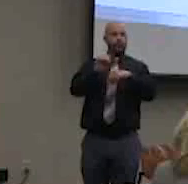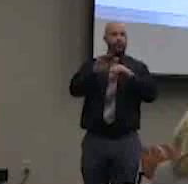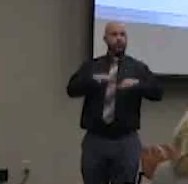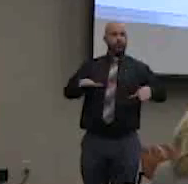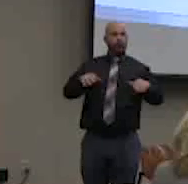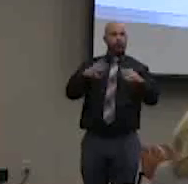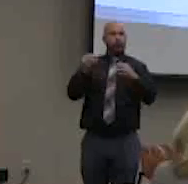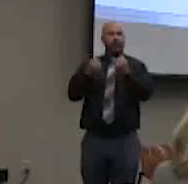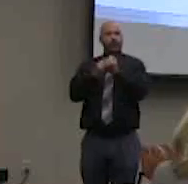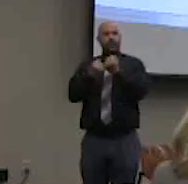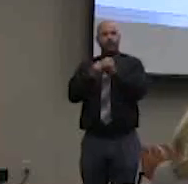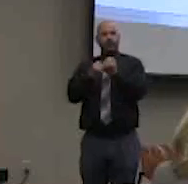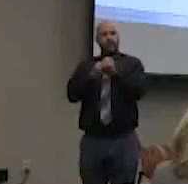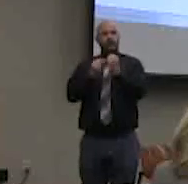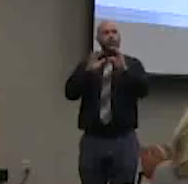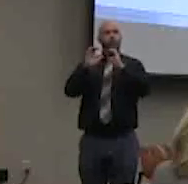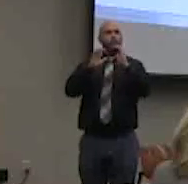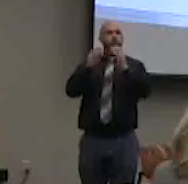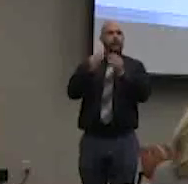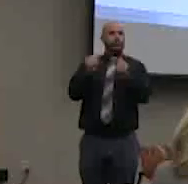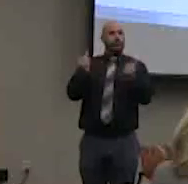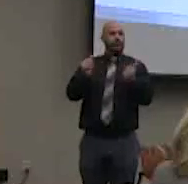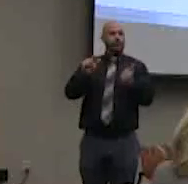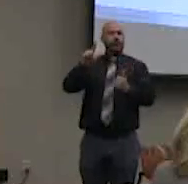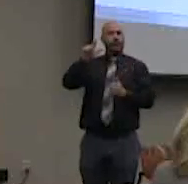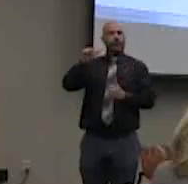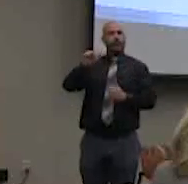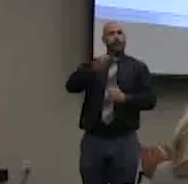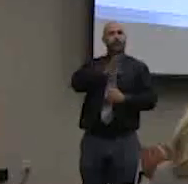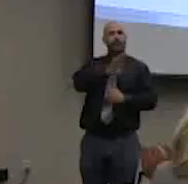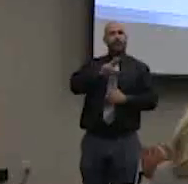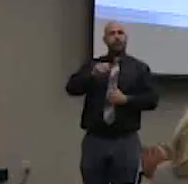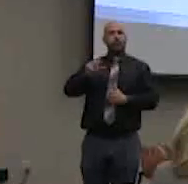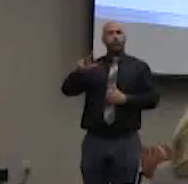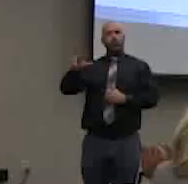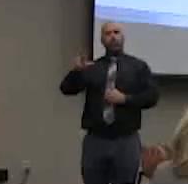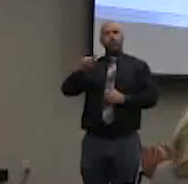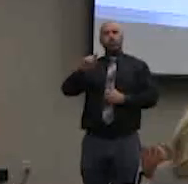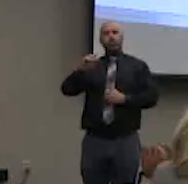Communication Solutions LAB to 3 Toolkit, which you should have. It was passed out. Second.